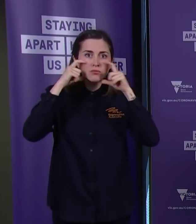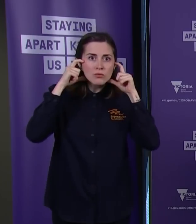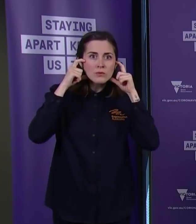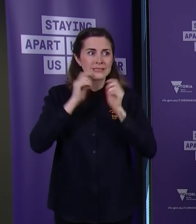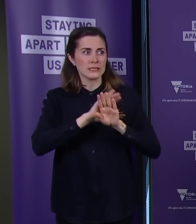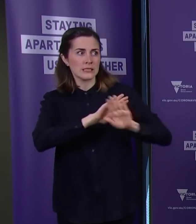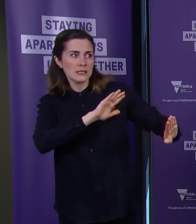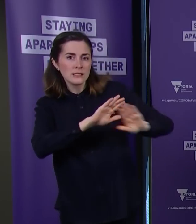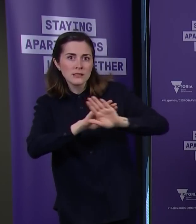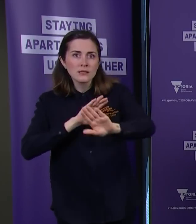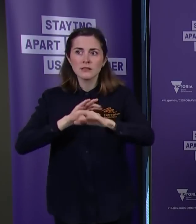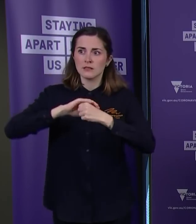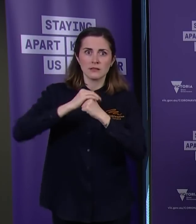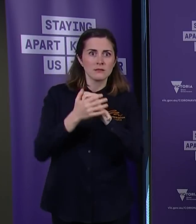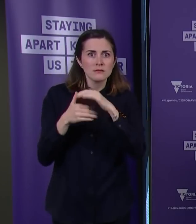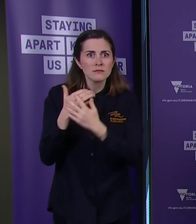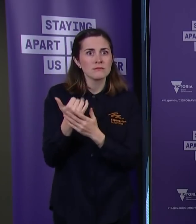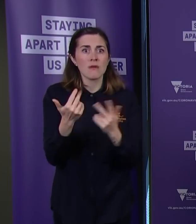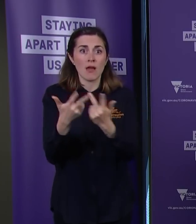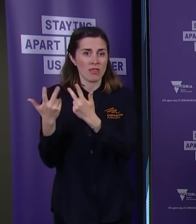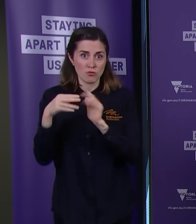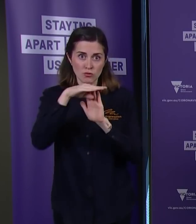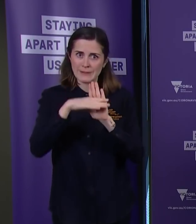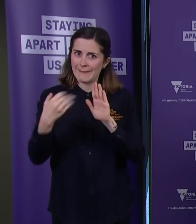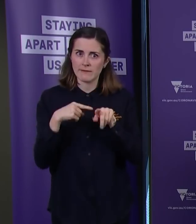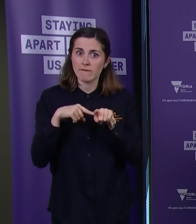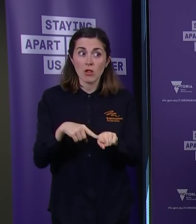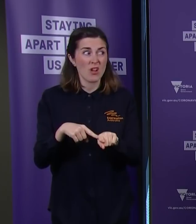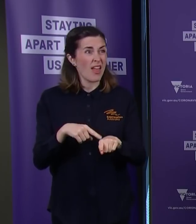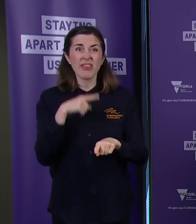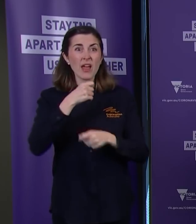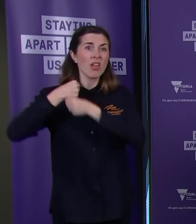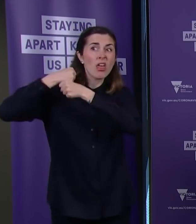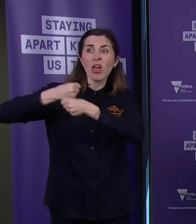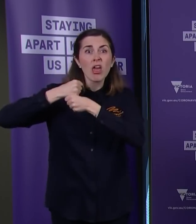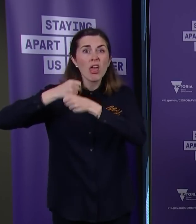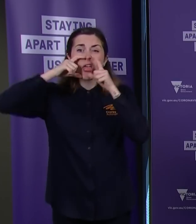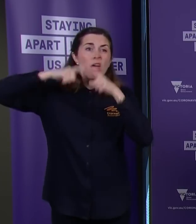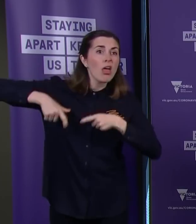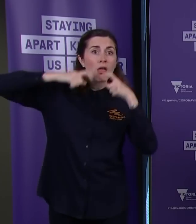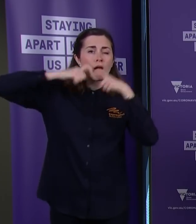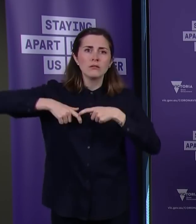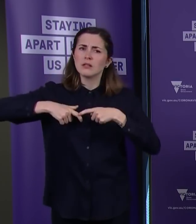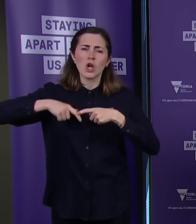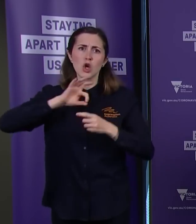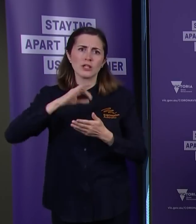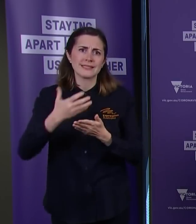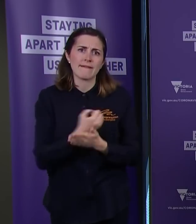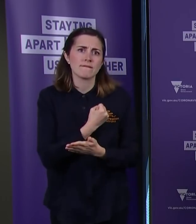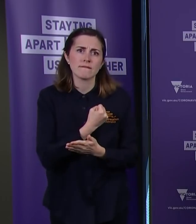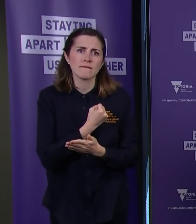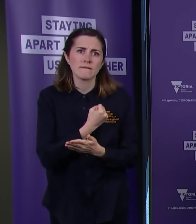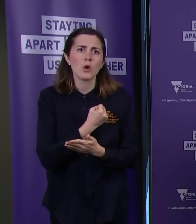the virus are not safe. And there will be a time to protest when the public health